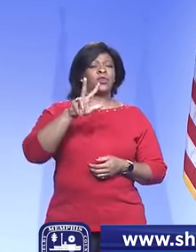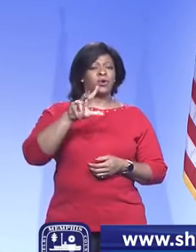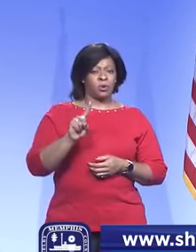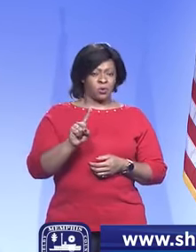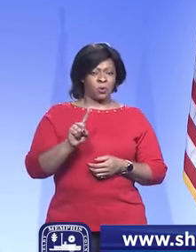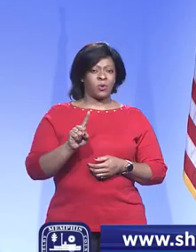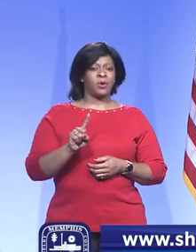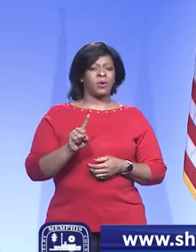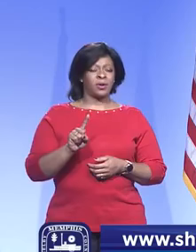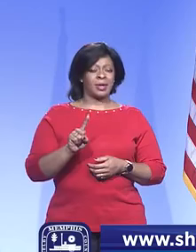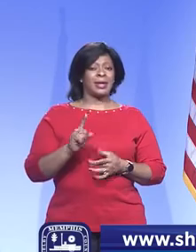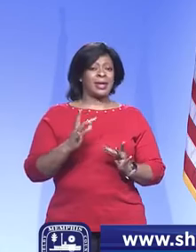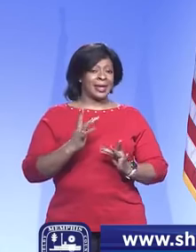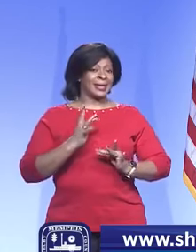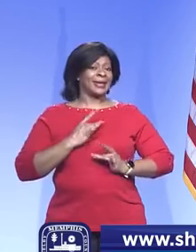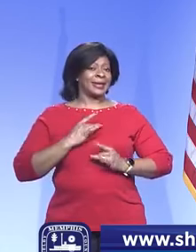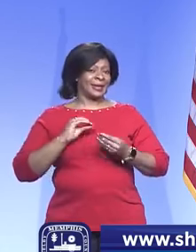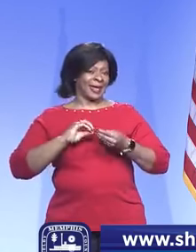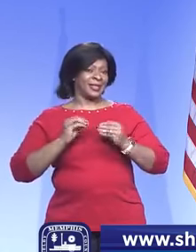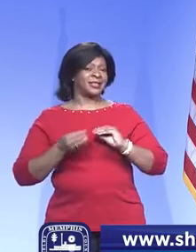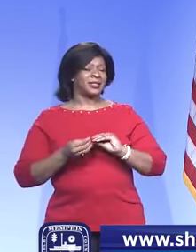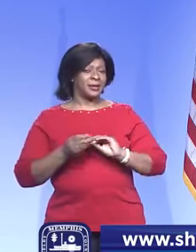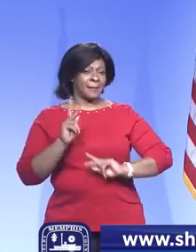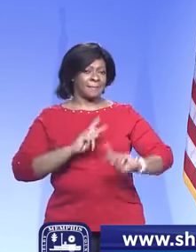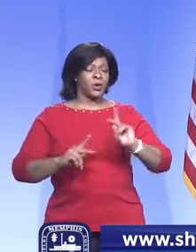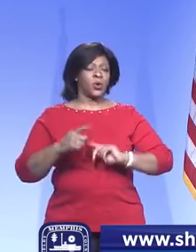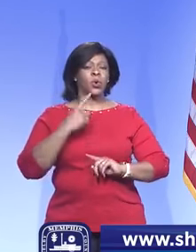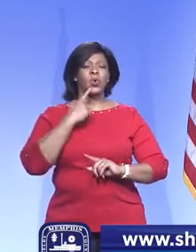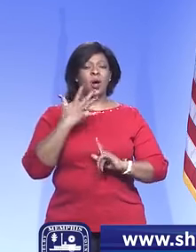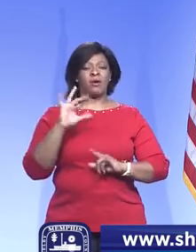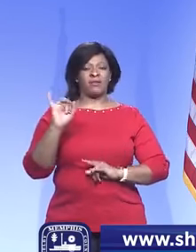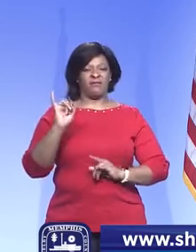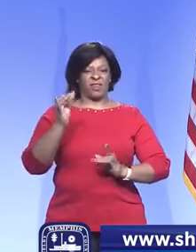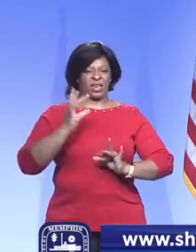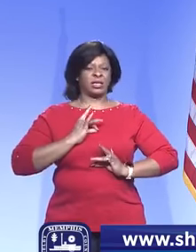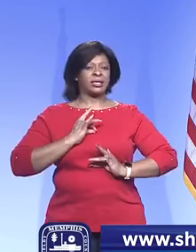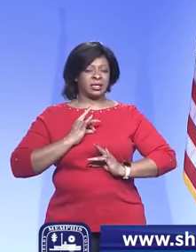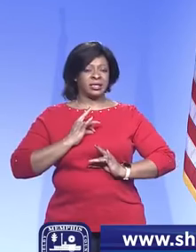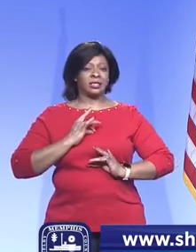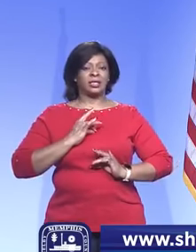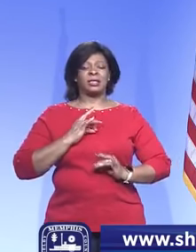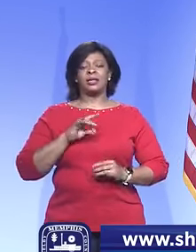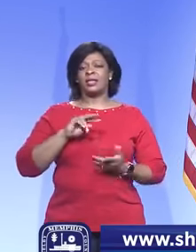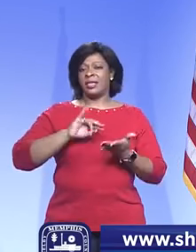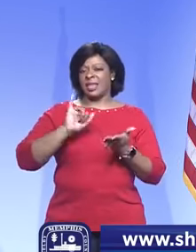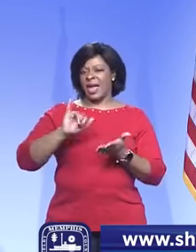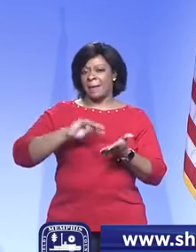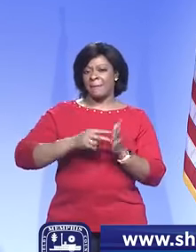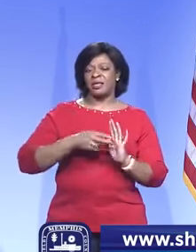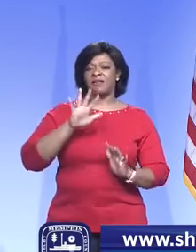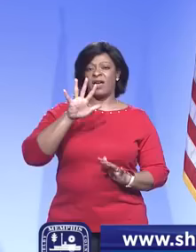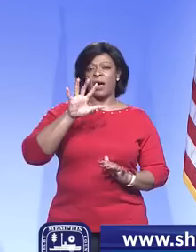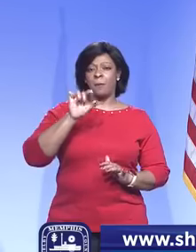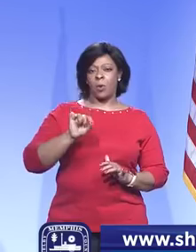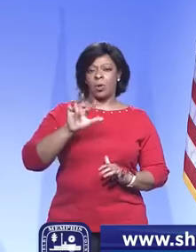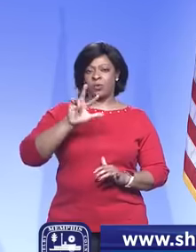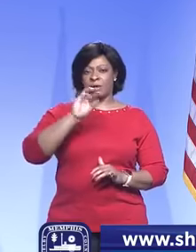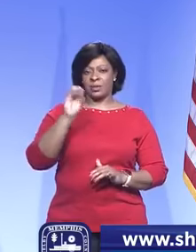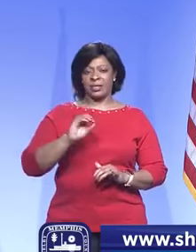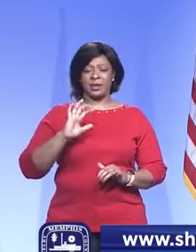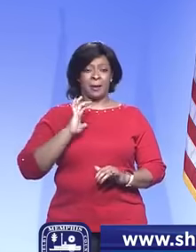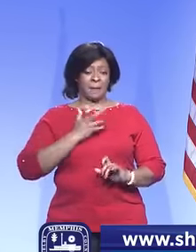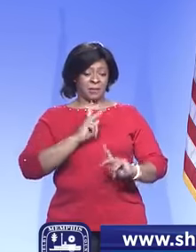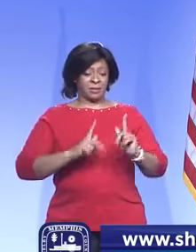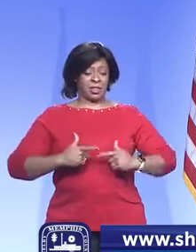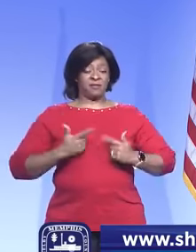49,631 cases of people who've been infected. That means 5.3% of our